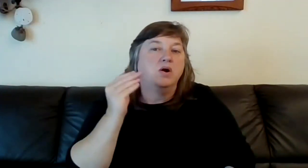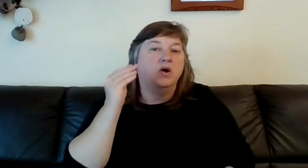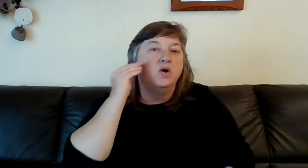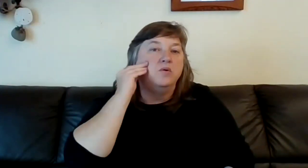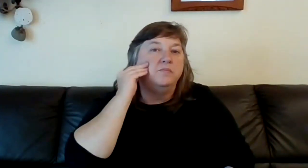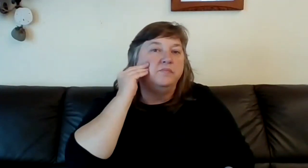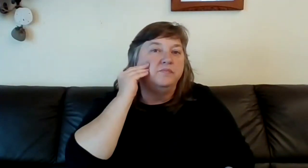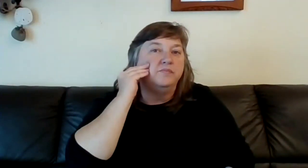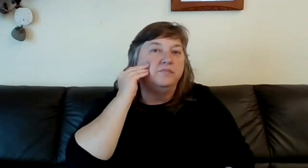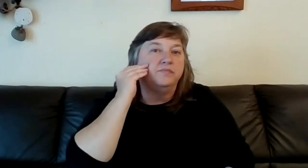home,